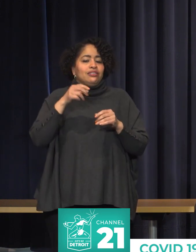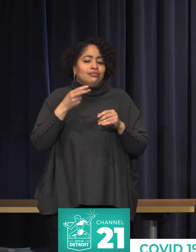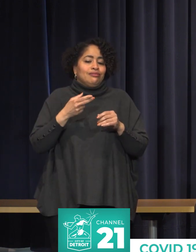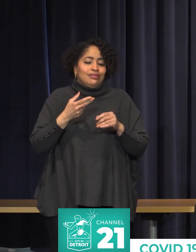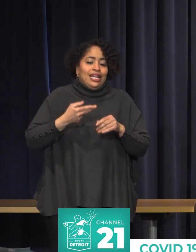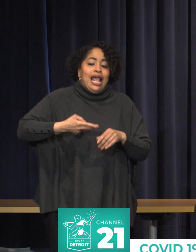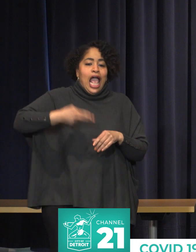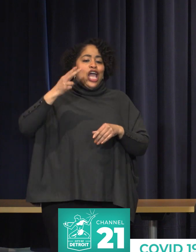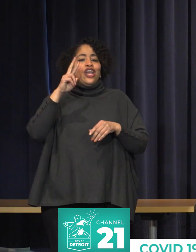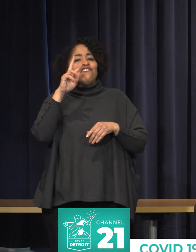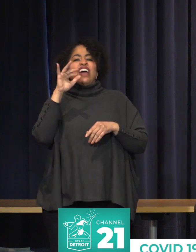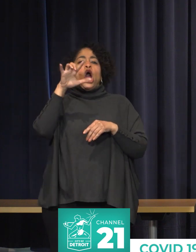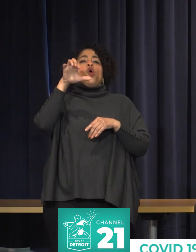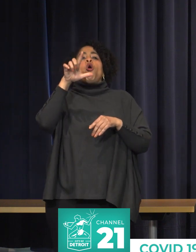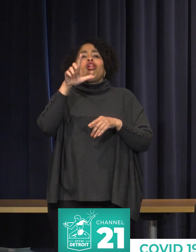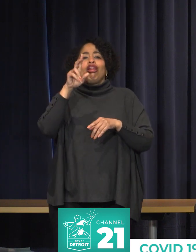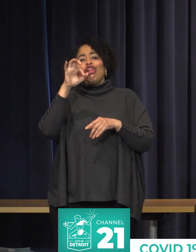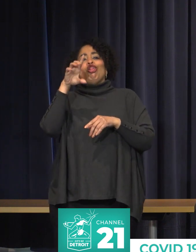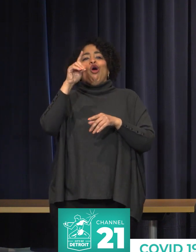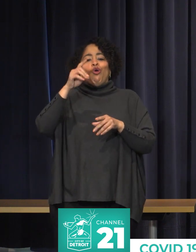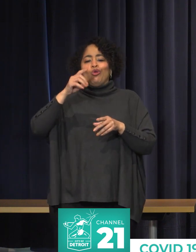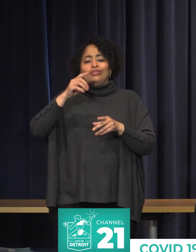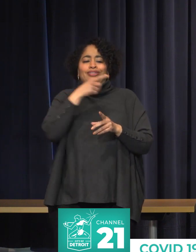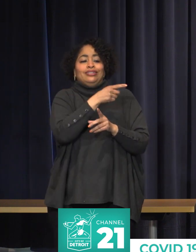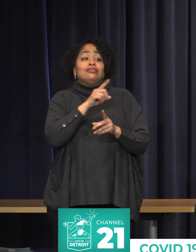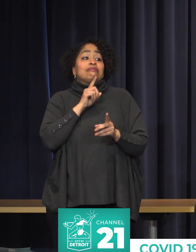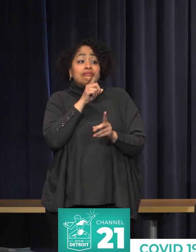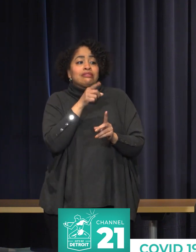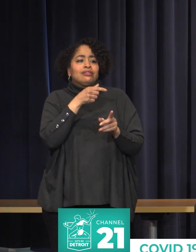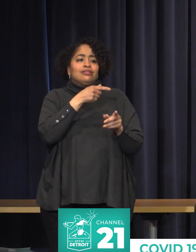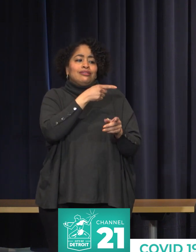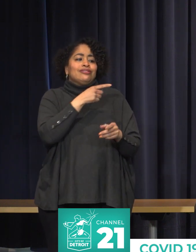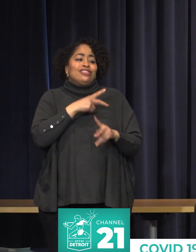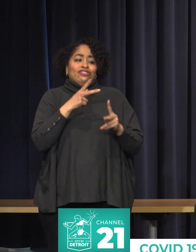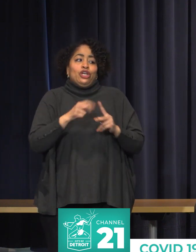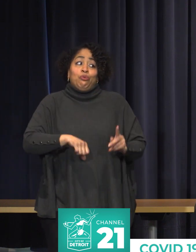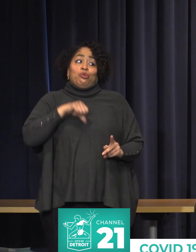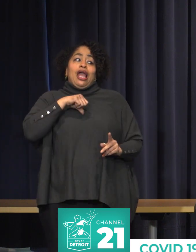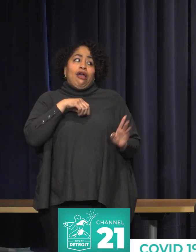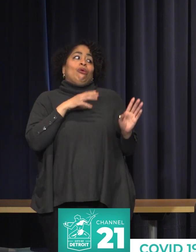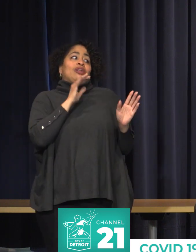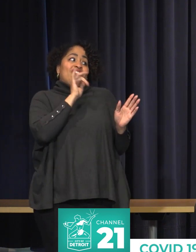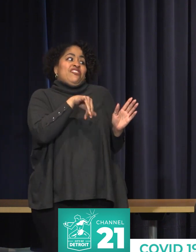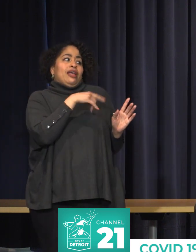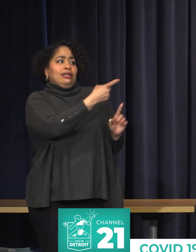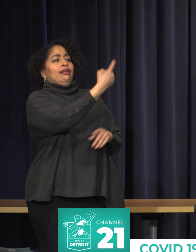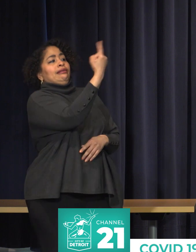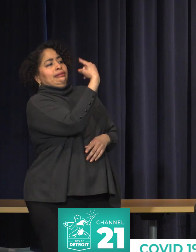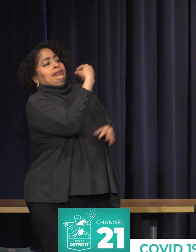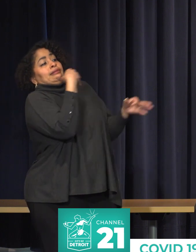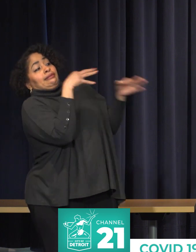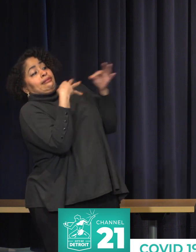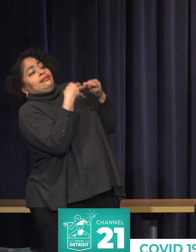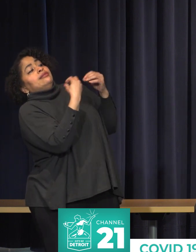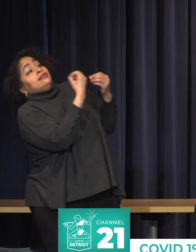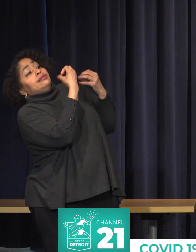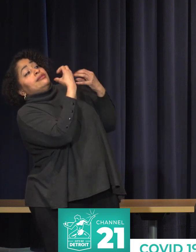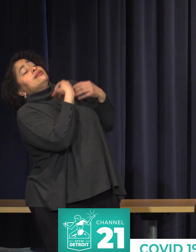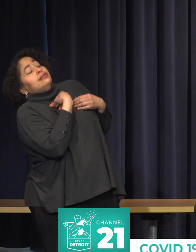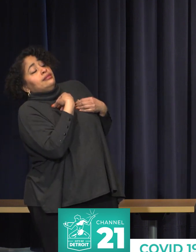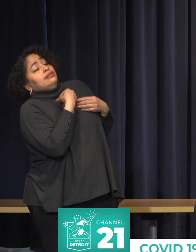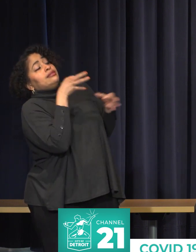on in the process. So he's justifiably proud of it, and I got the lecture from the expert.